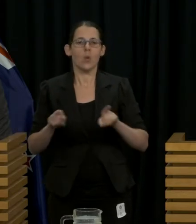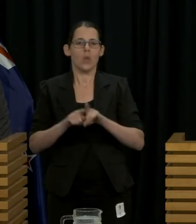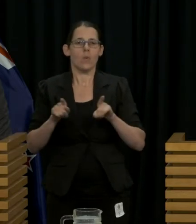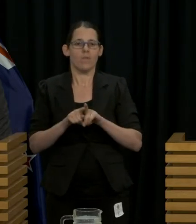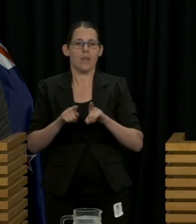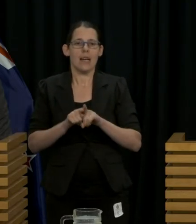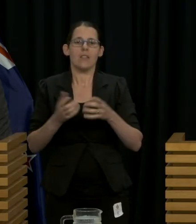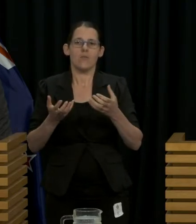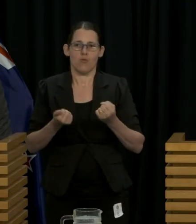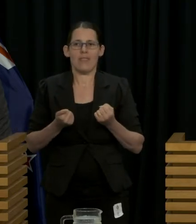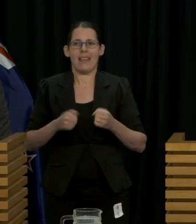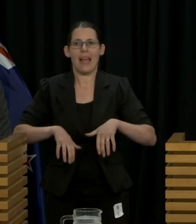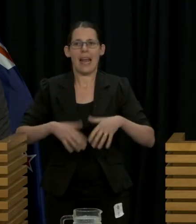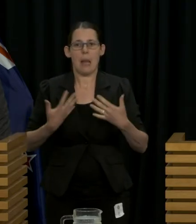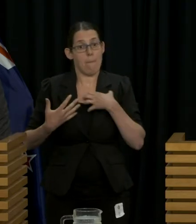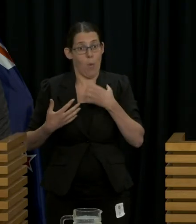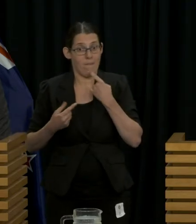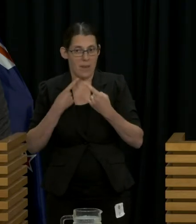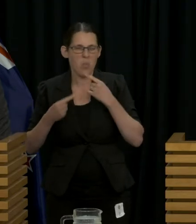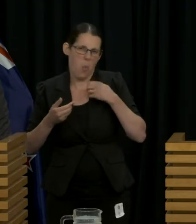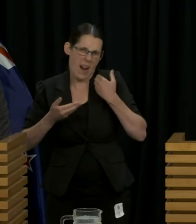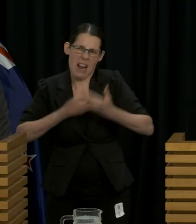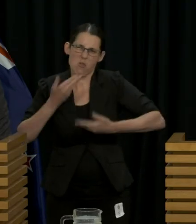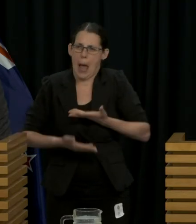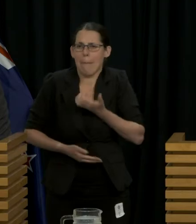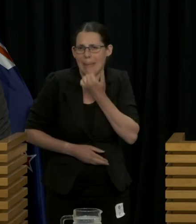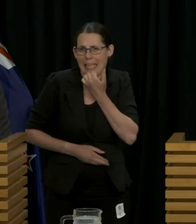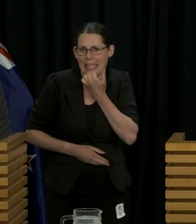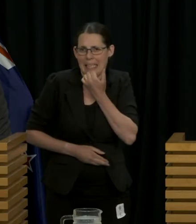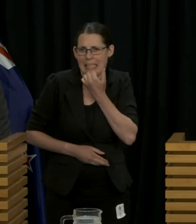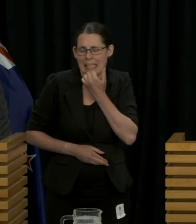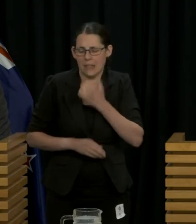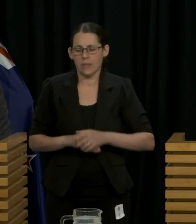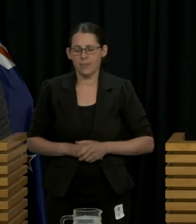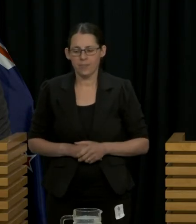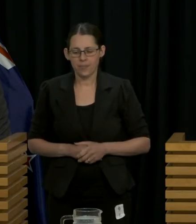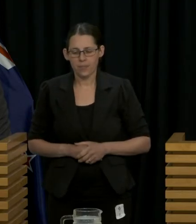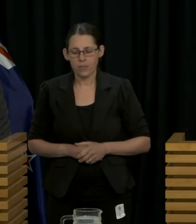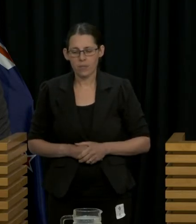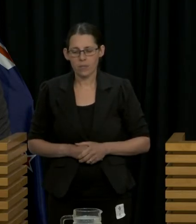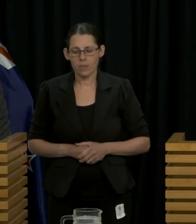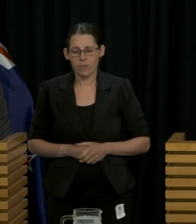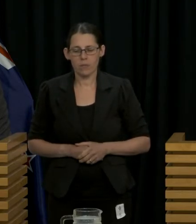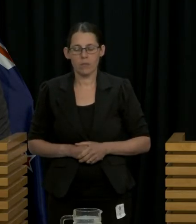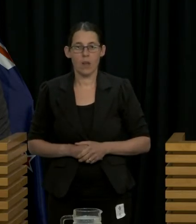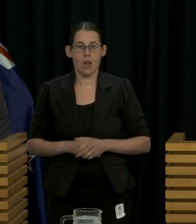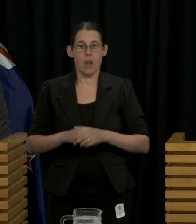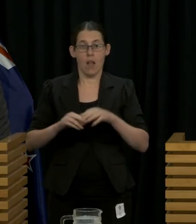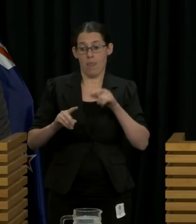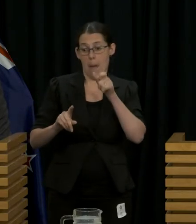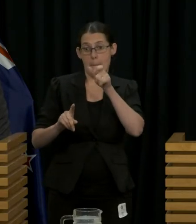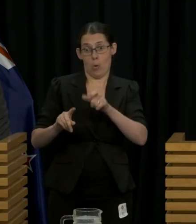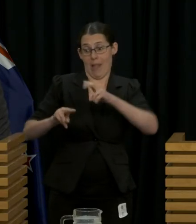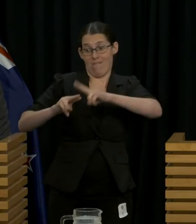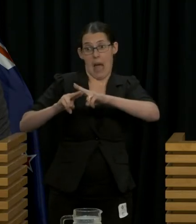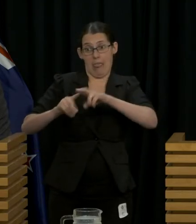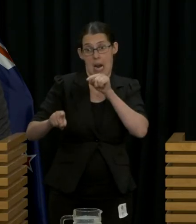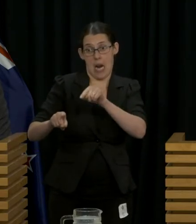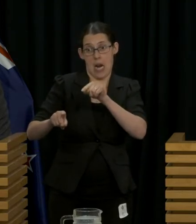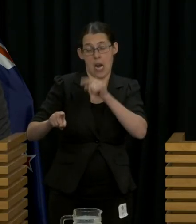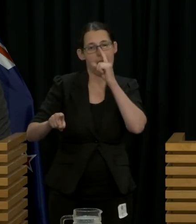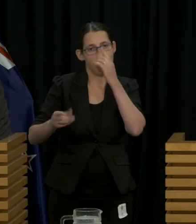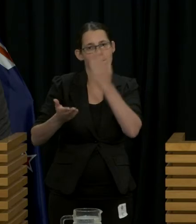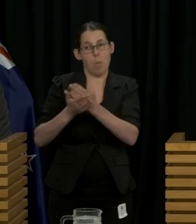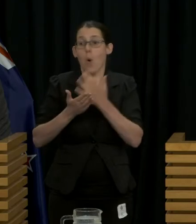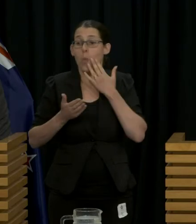to update and publicise any changes. We can confirm that the father had not been at work since leaving managed